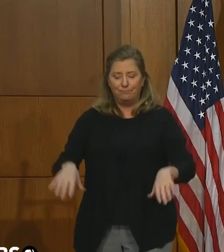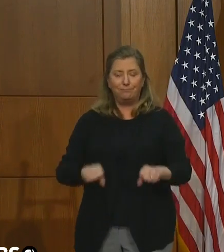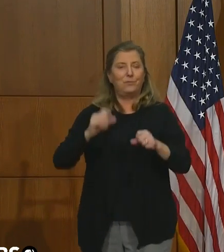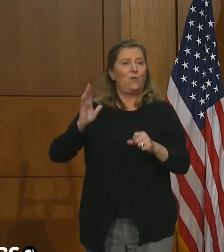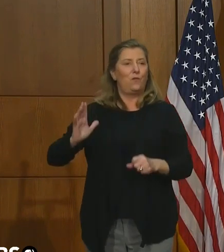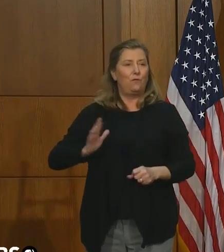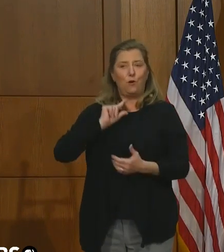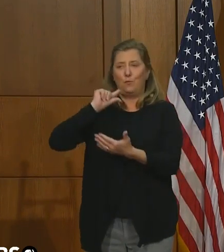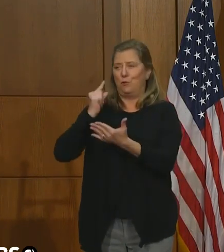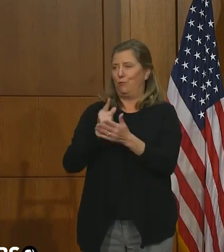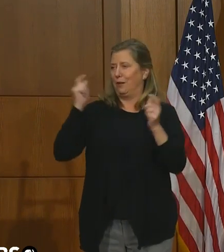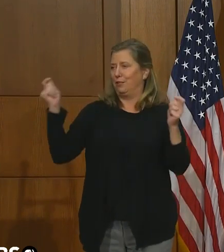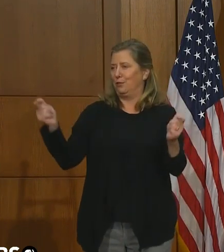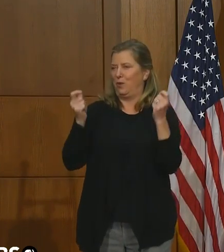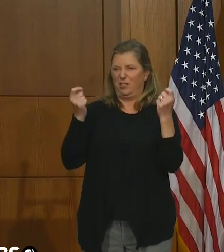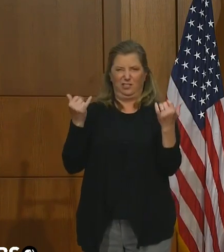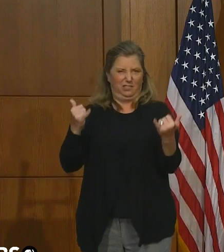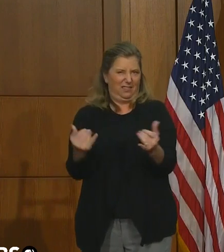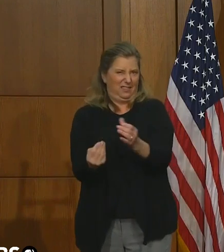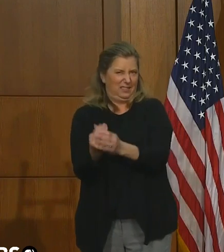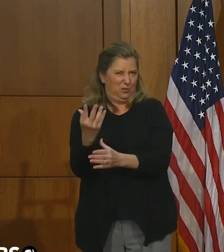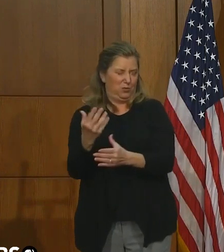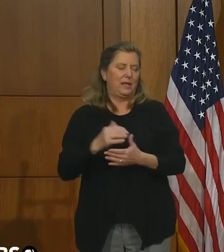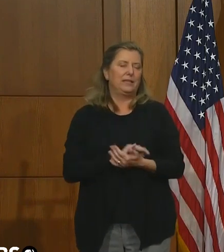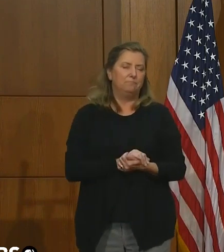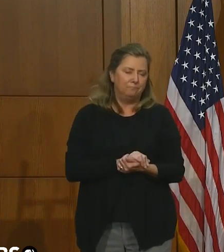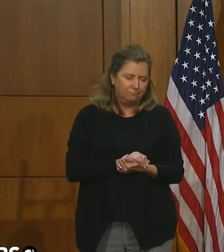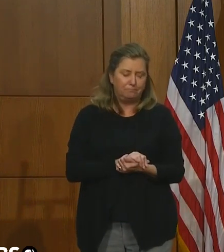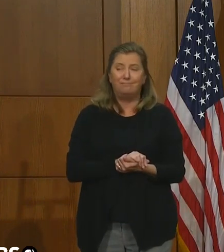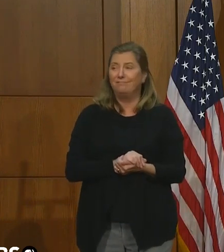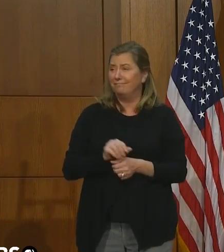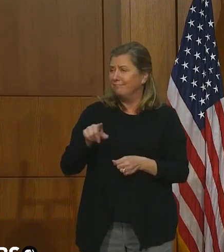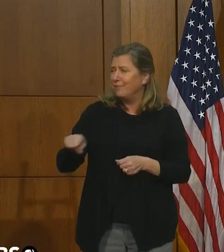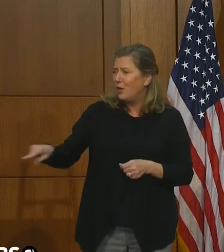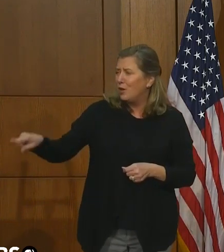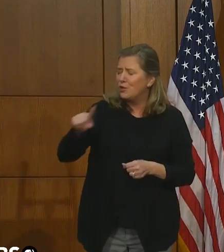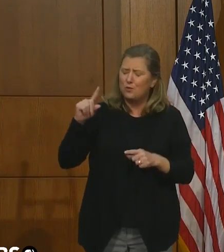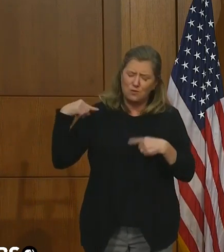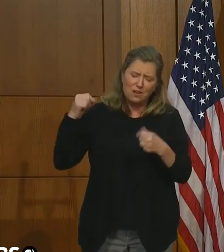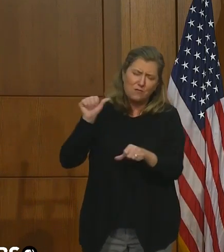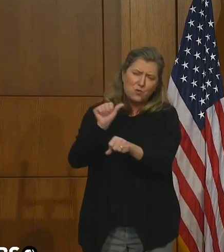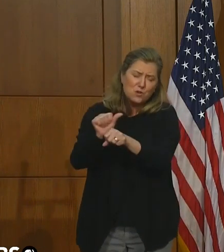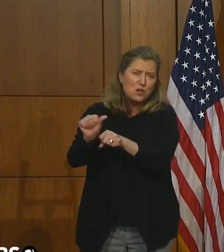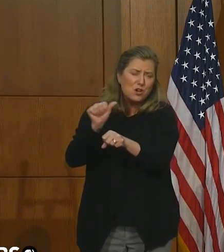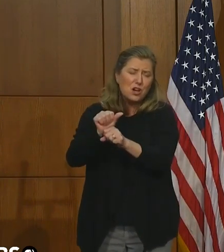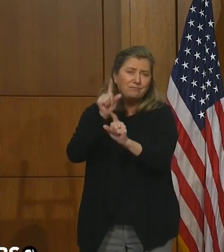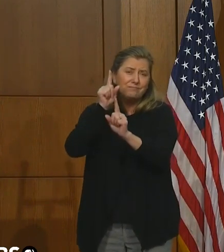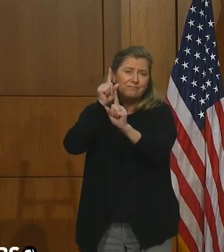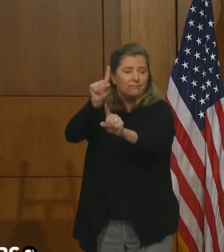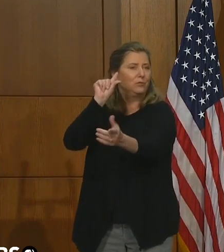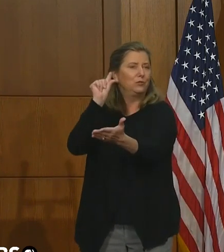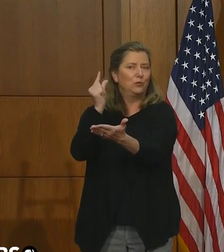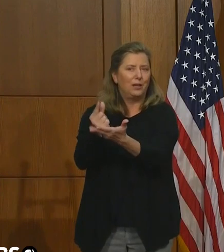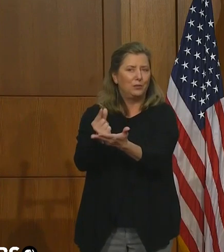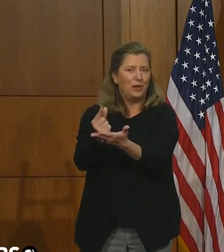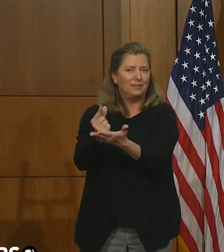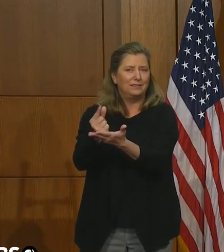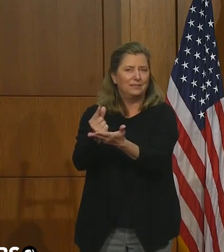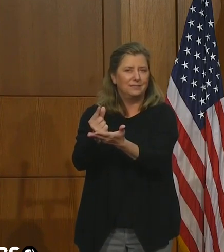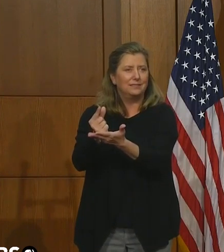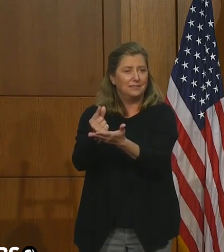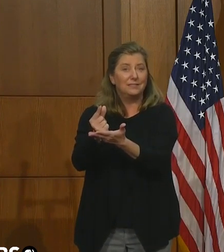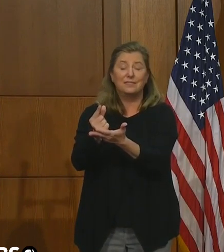graduation ceremonies this spring. You have all worked for years toward the goal of graduating, and